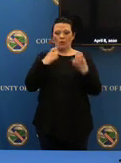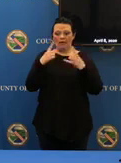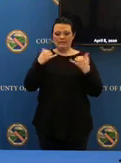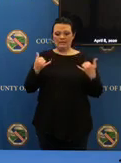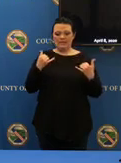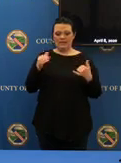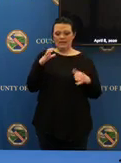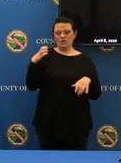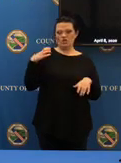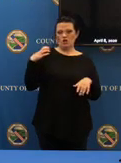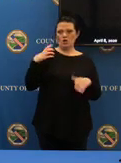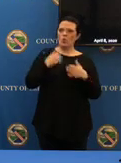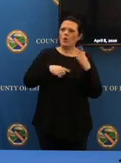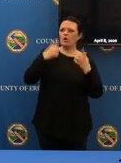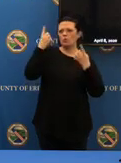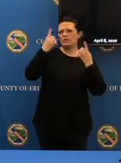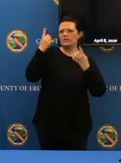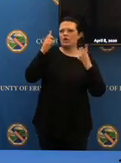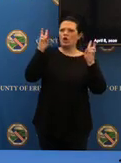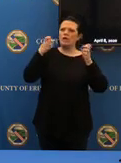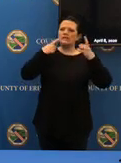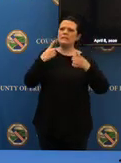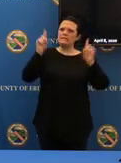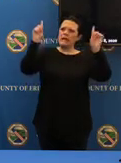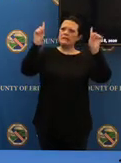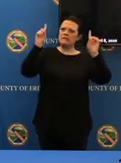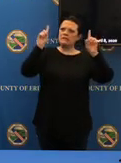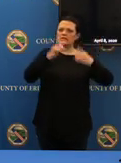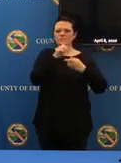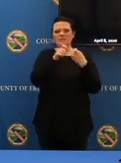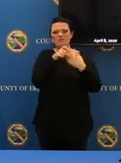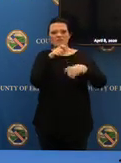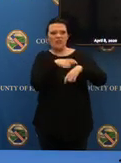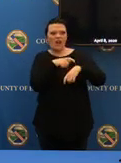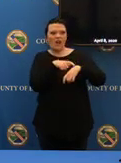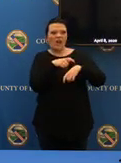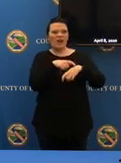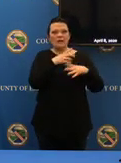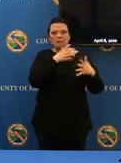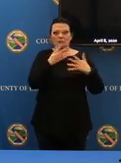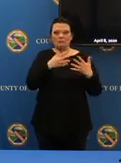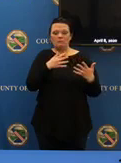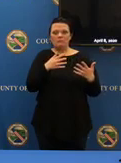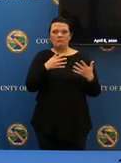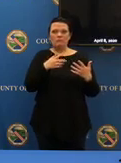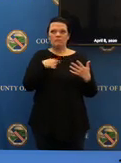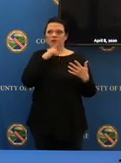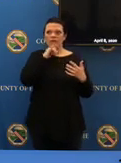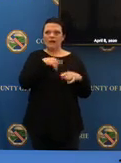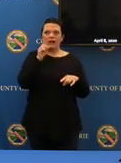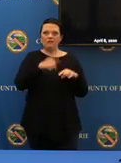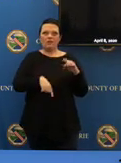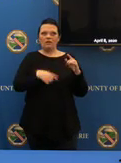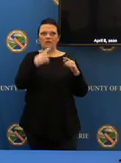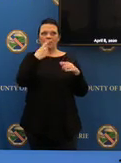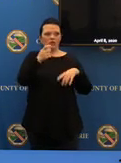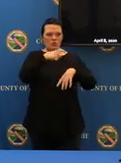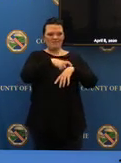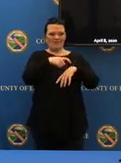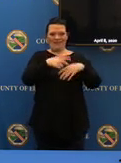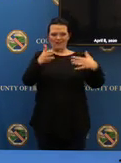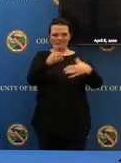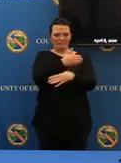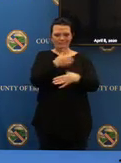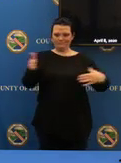one of the chairs, what would I consider a success? Is there a particular time we'd return to? And I really can't give a timeline on what I would